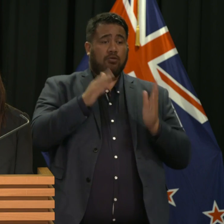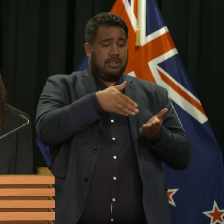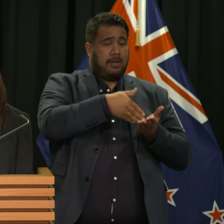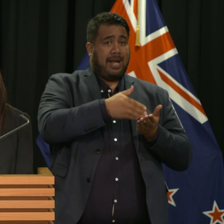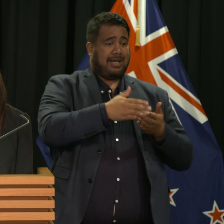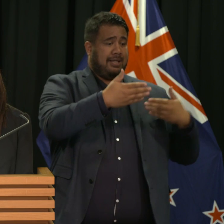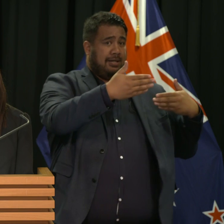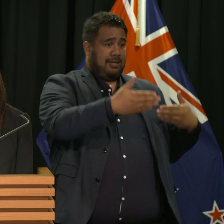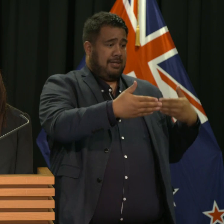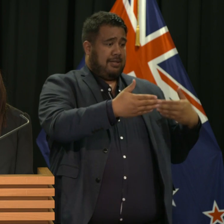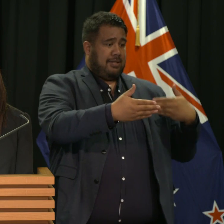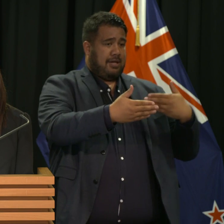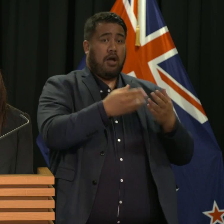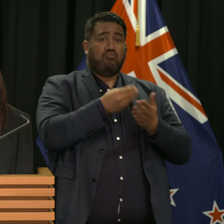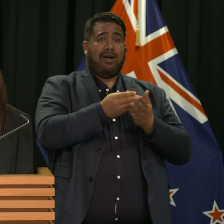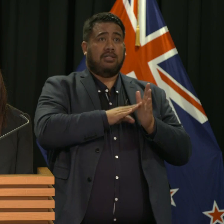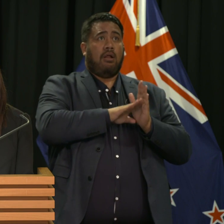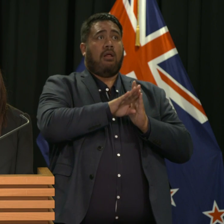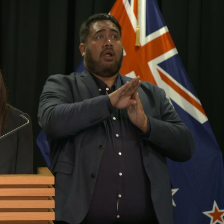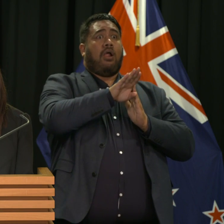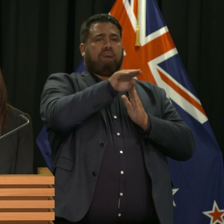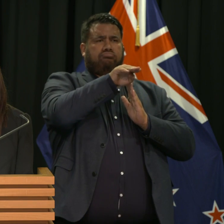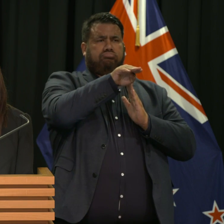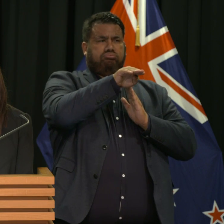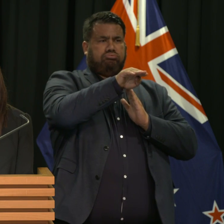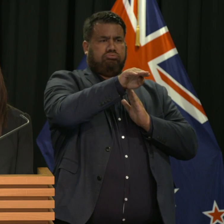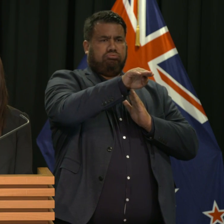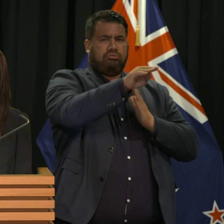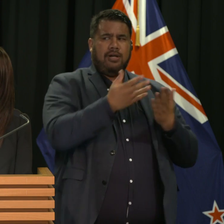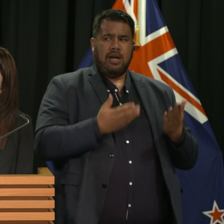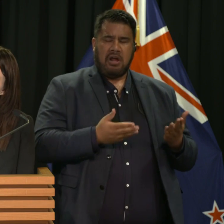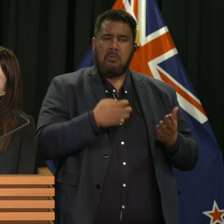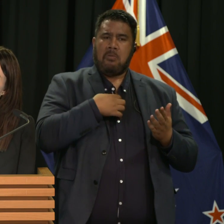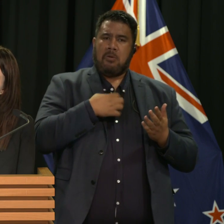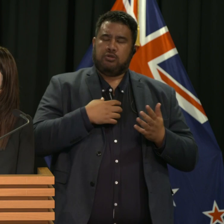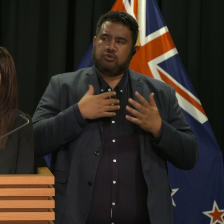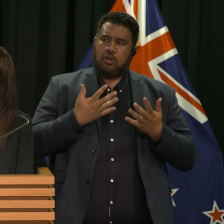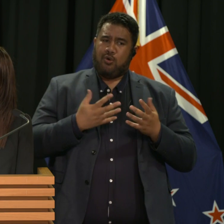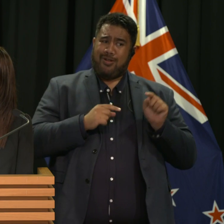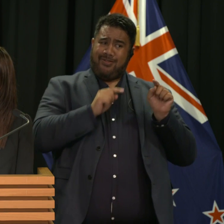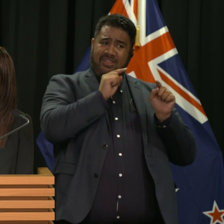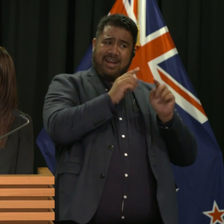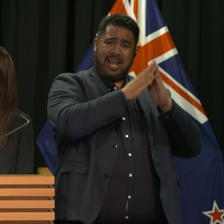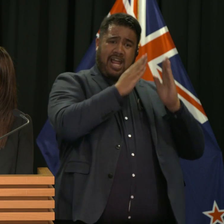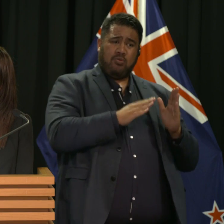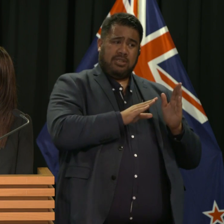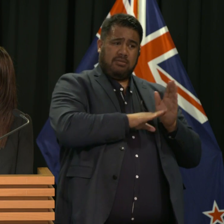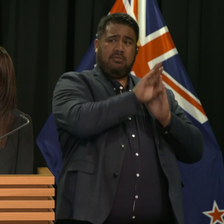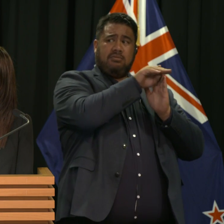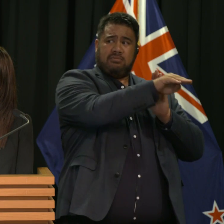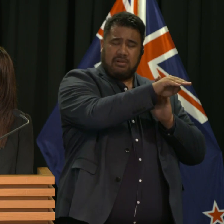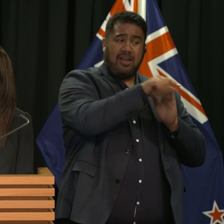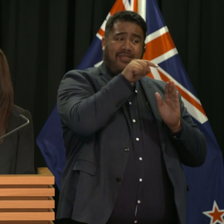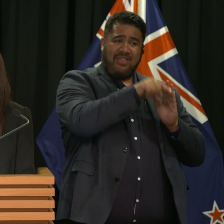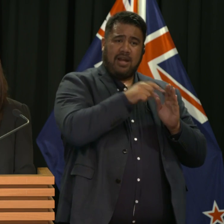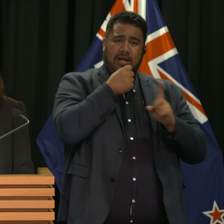prices have sort of stopped increasing at such crazy sort of levels, to what extent do you think that has affected this public